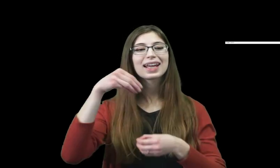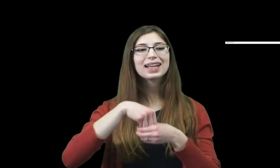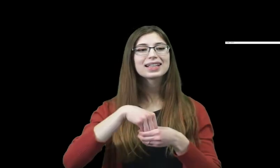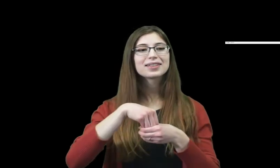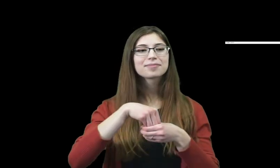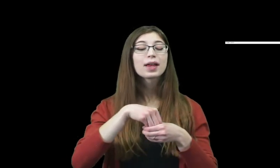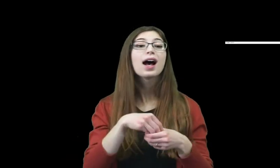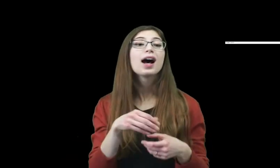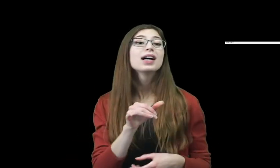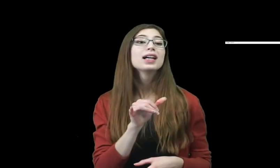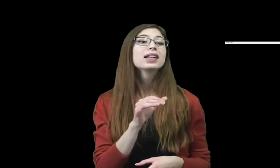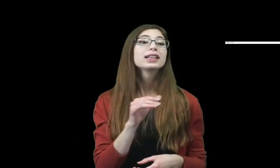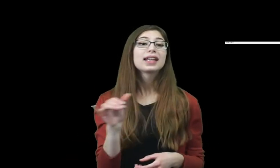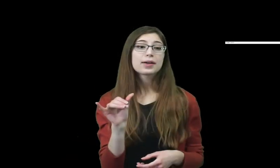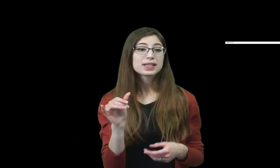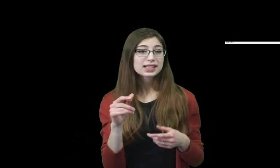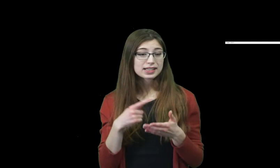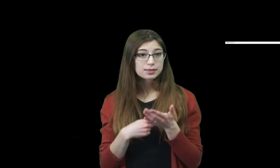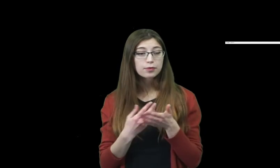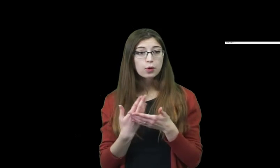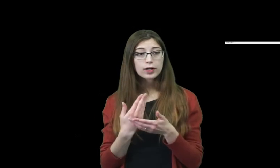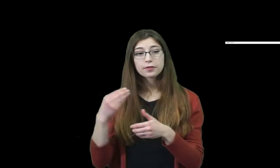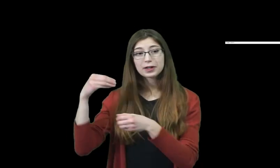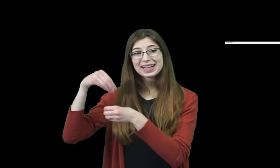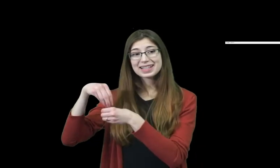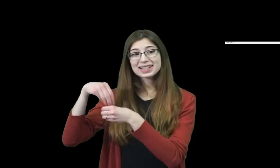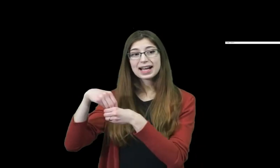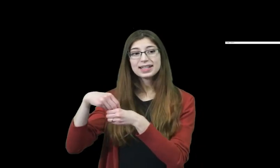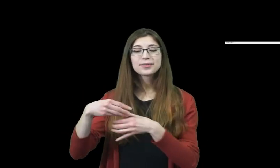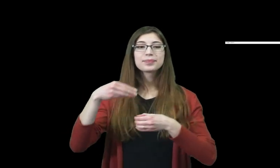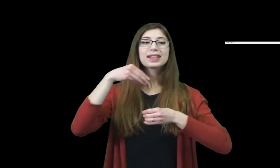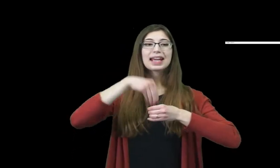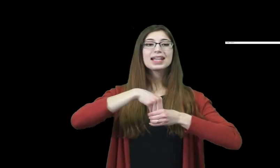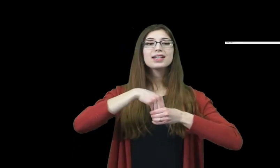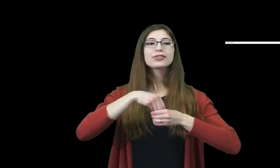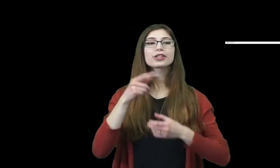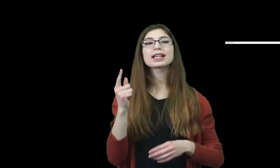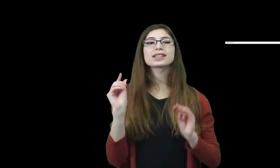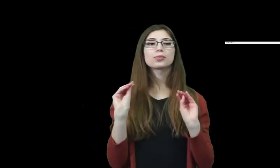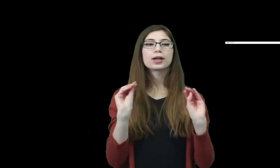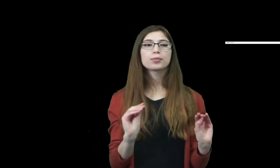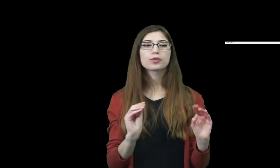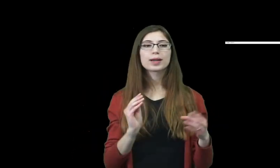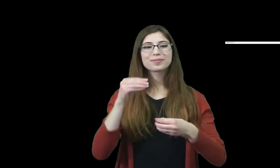In. Like we discussed before, for inside, in just has the one movement.